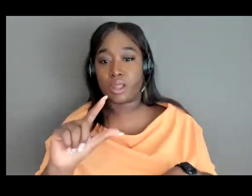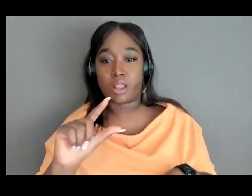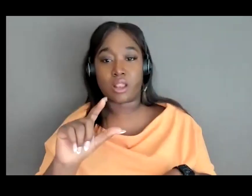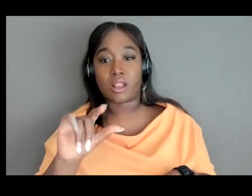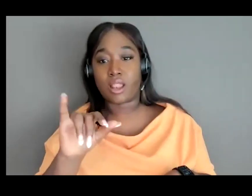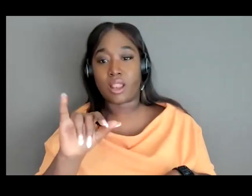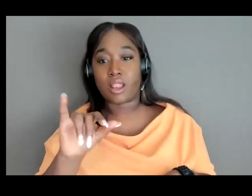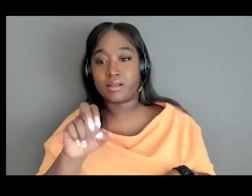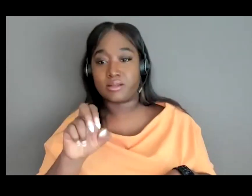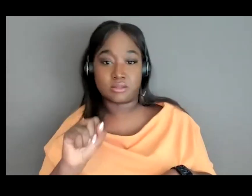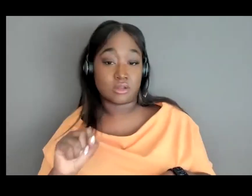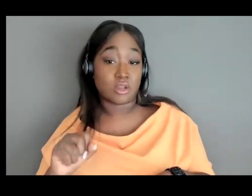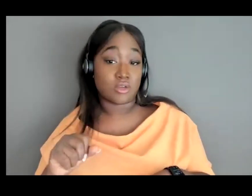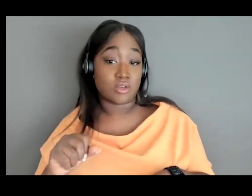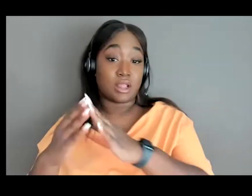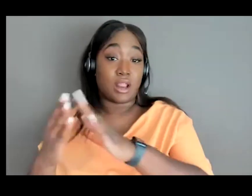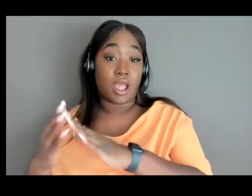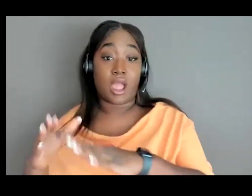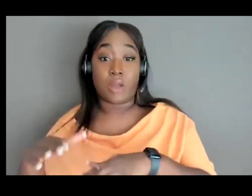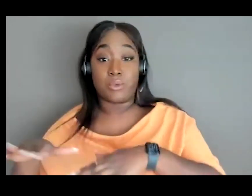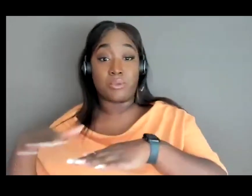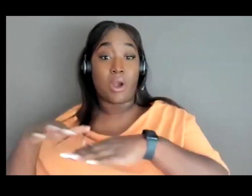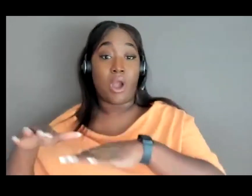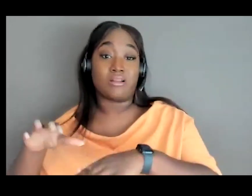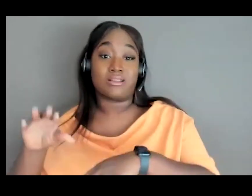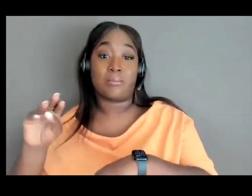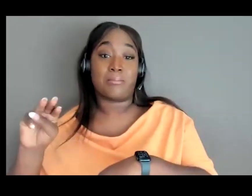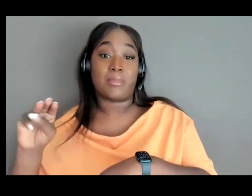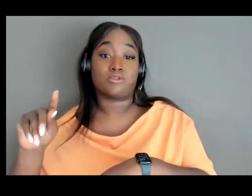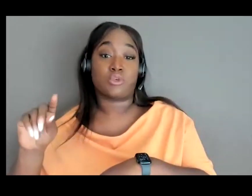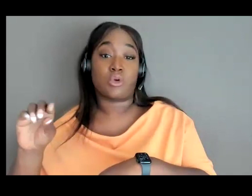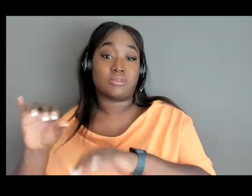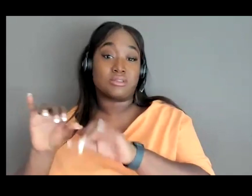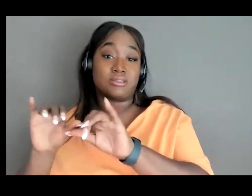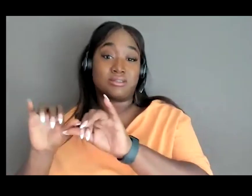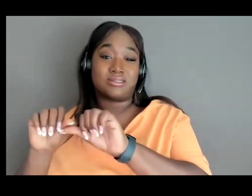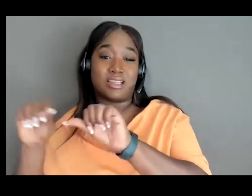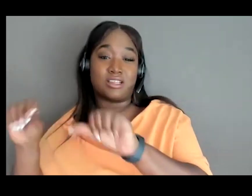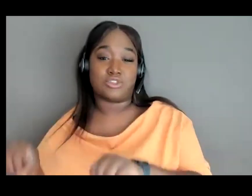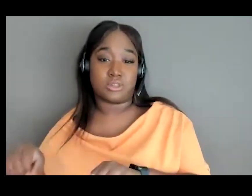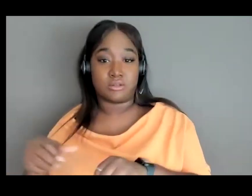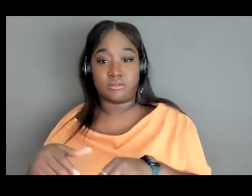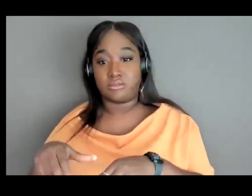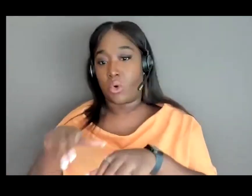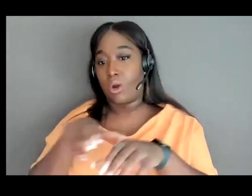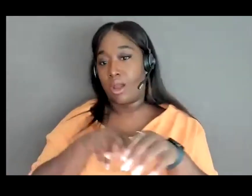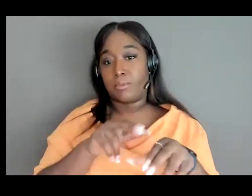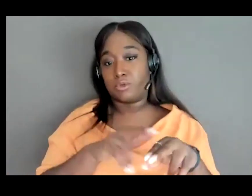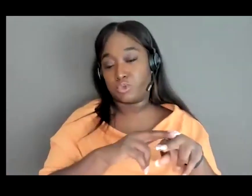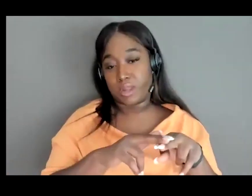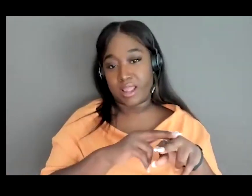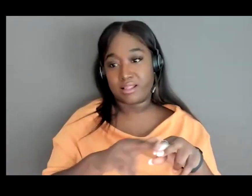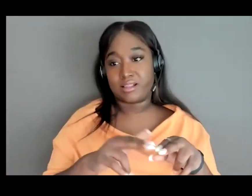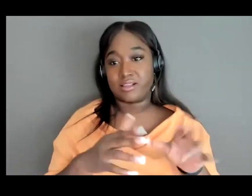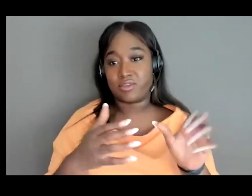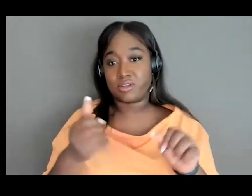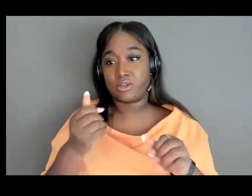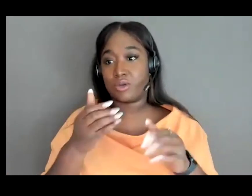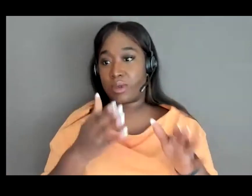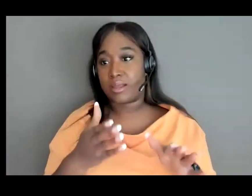That's the fastest way, the most convenient way for me to get downtown. If I'm trying to get to